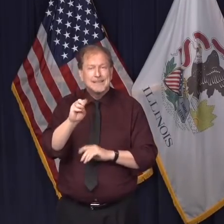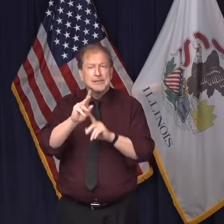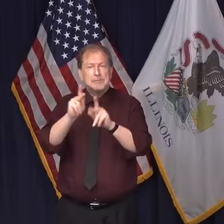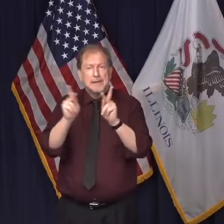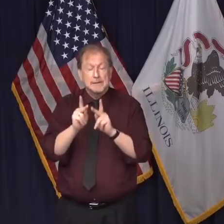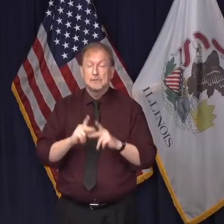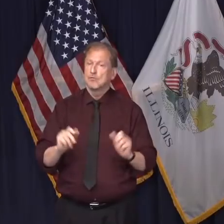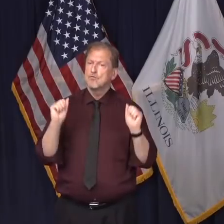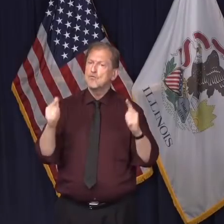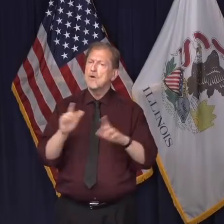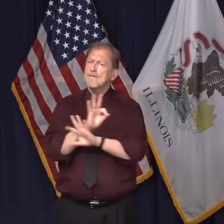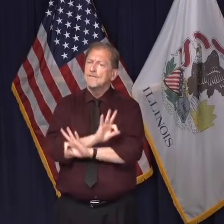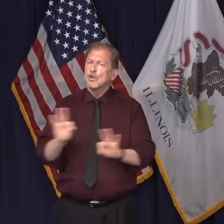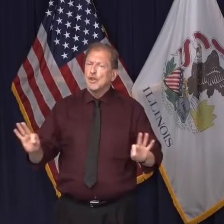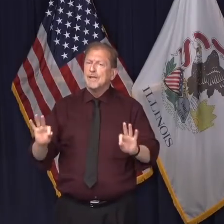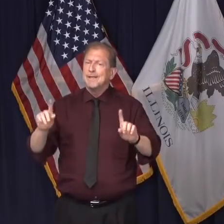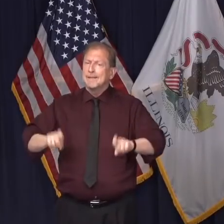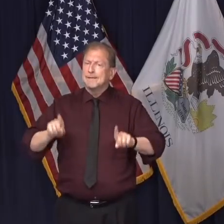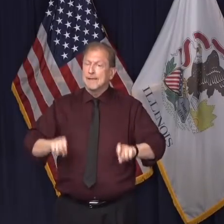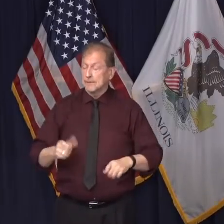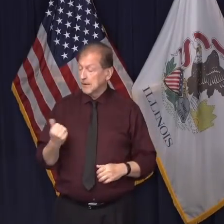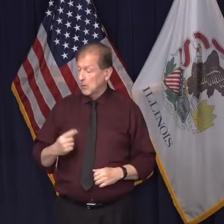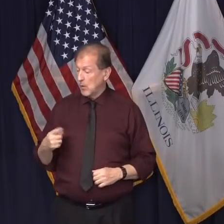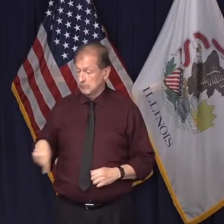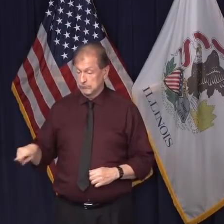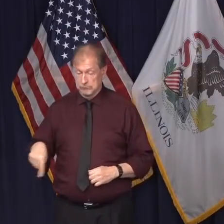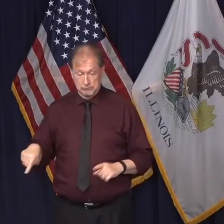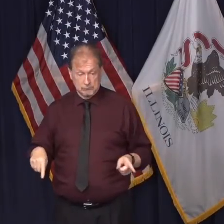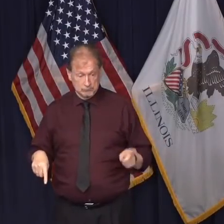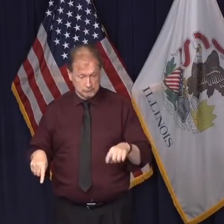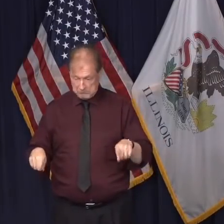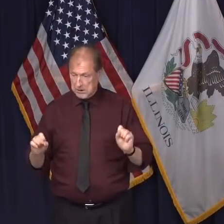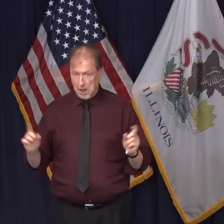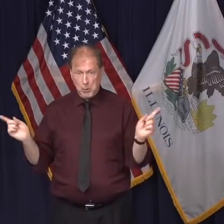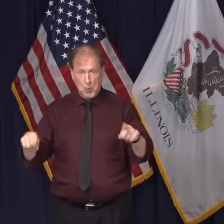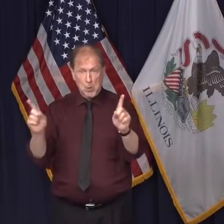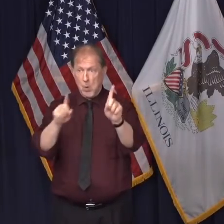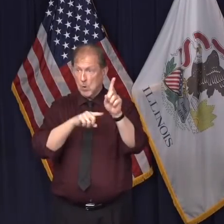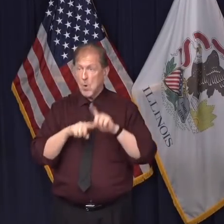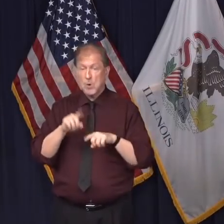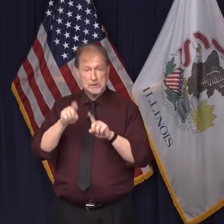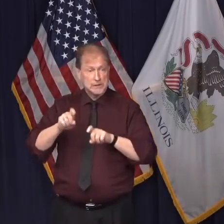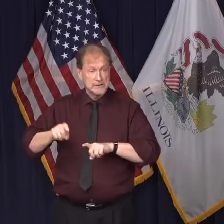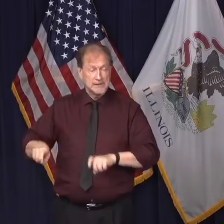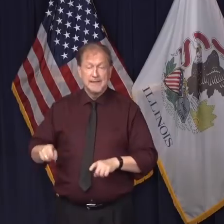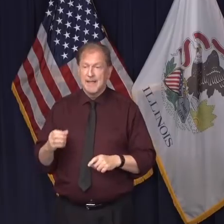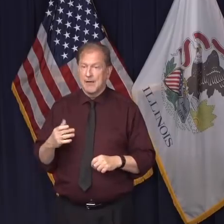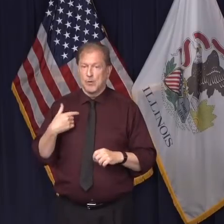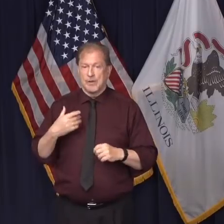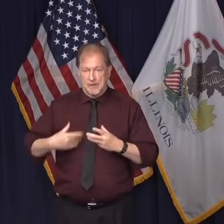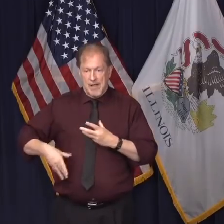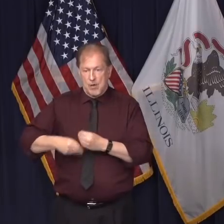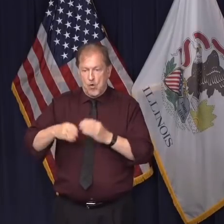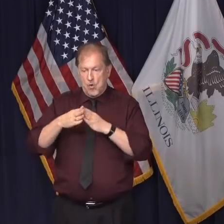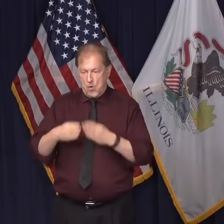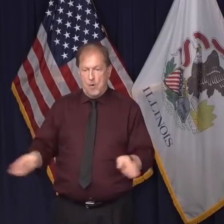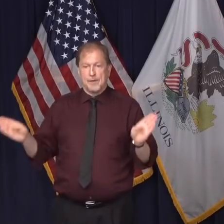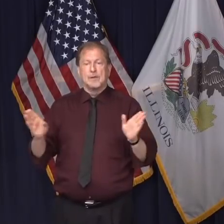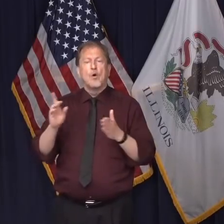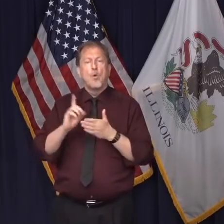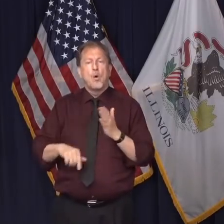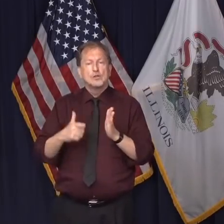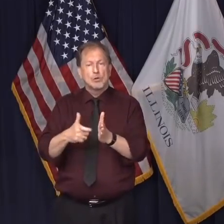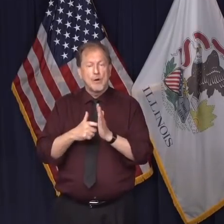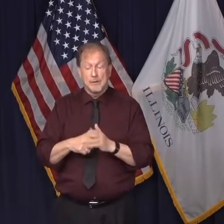needs a test that meets the criteria can go get a test, and those criteria have expanded vastly. To be clear,